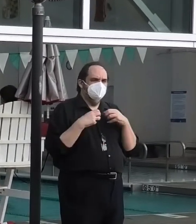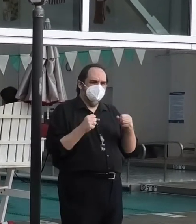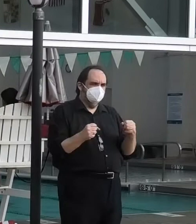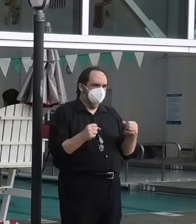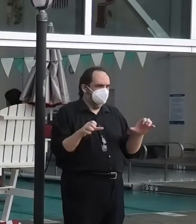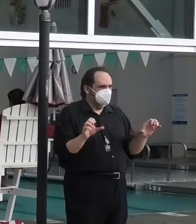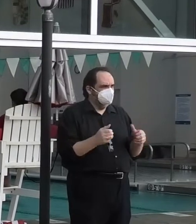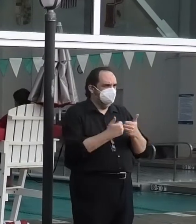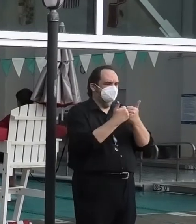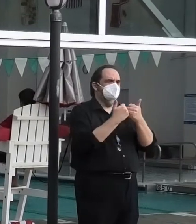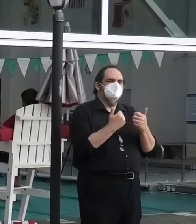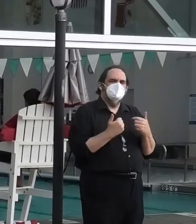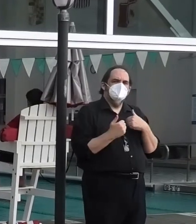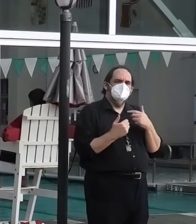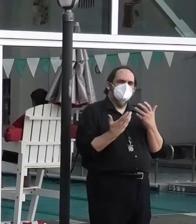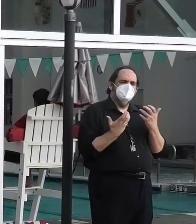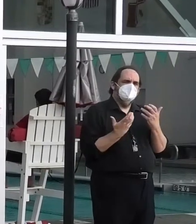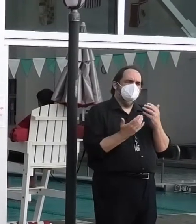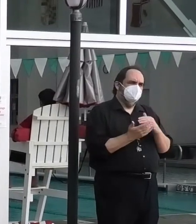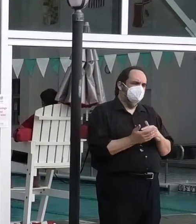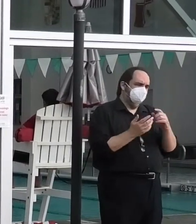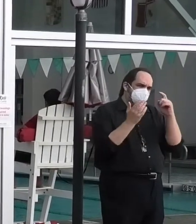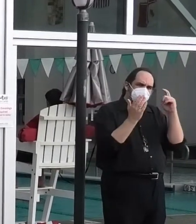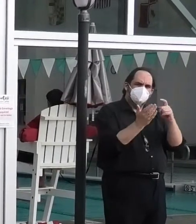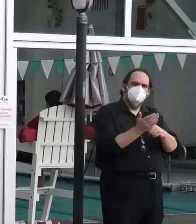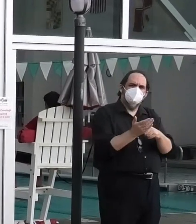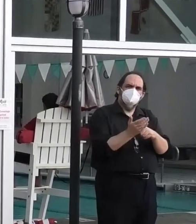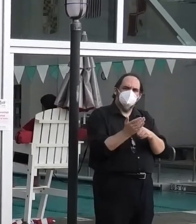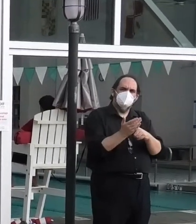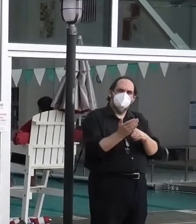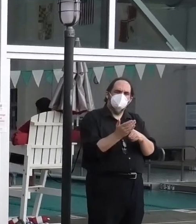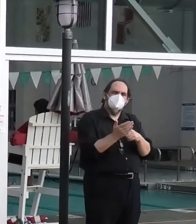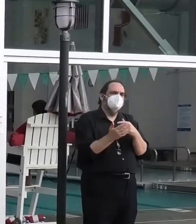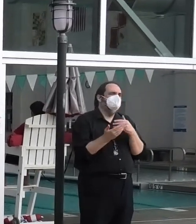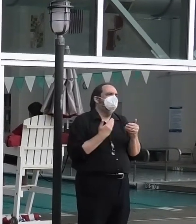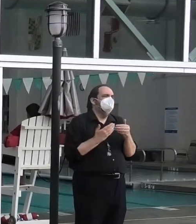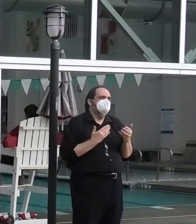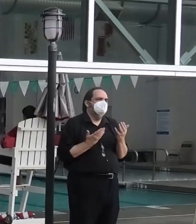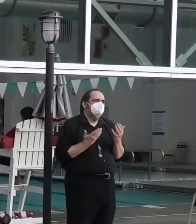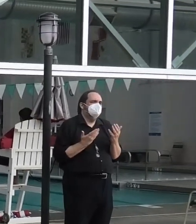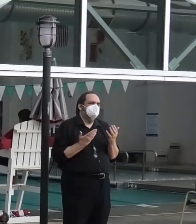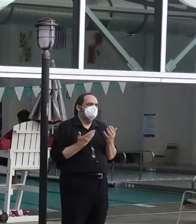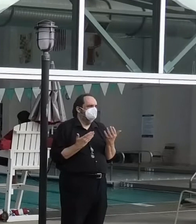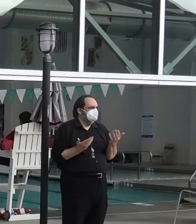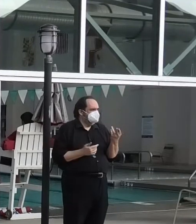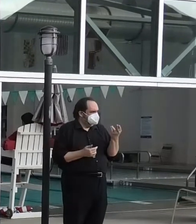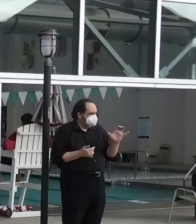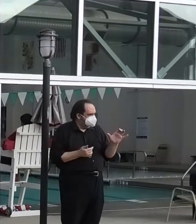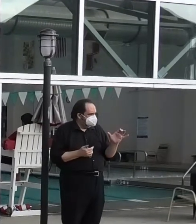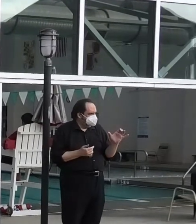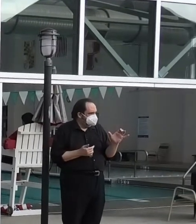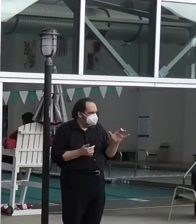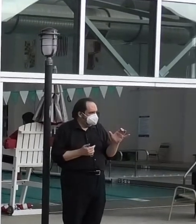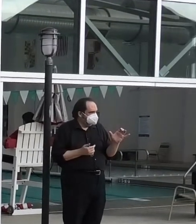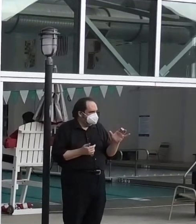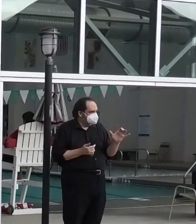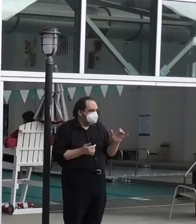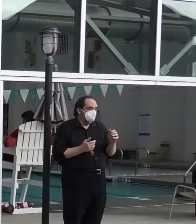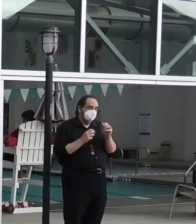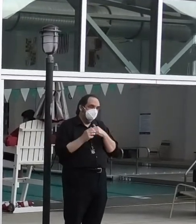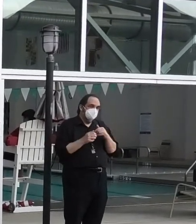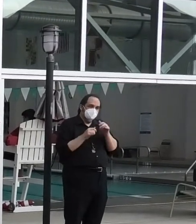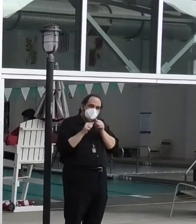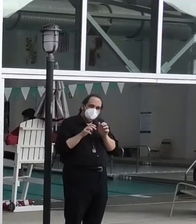crises. And I just want to again acknowledge that even though in Howard County we're quite blessed to